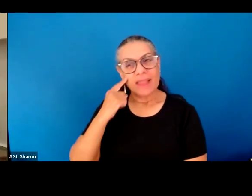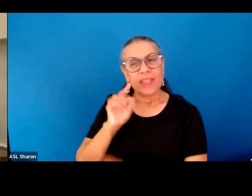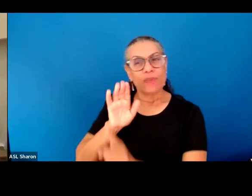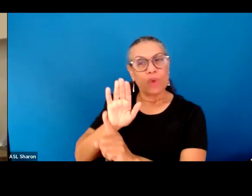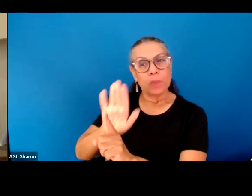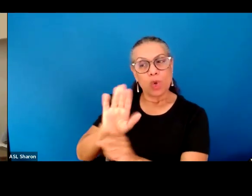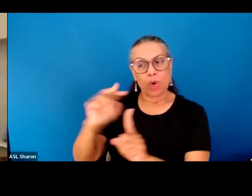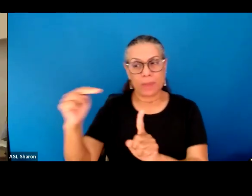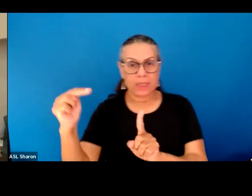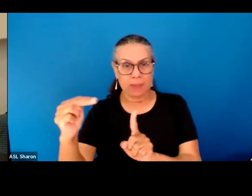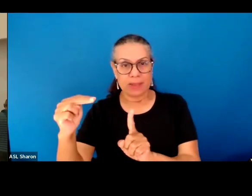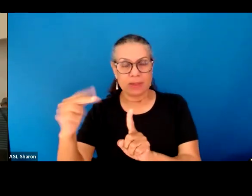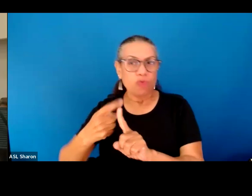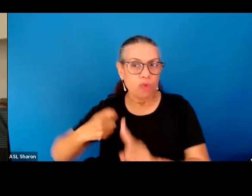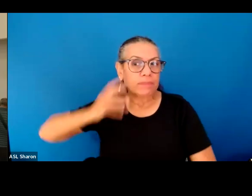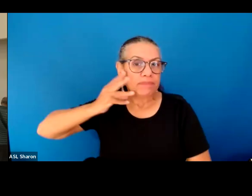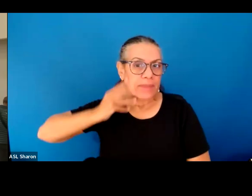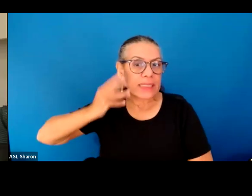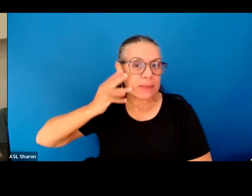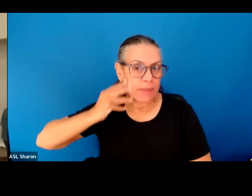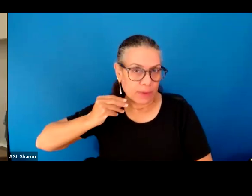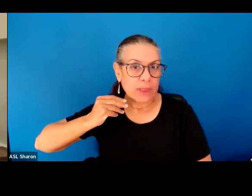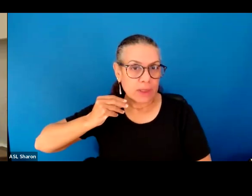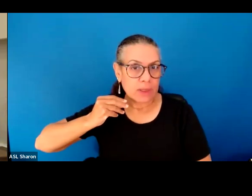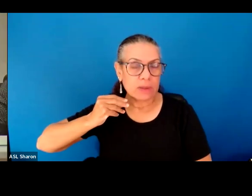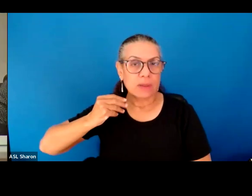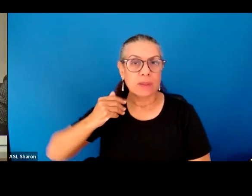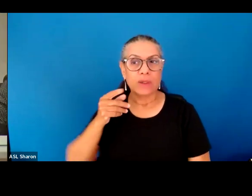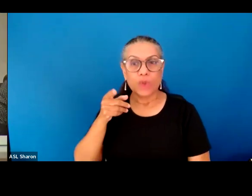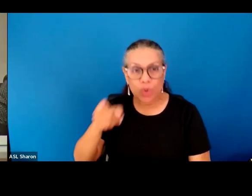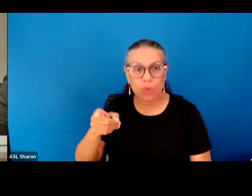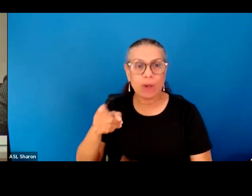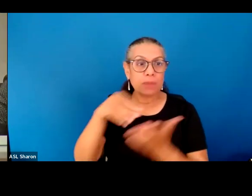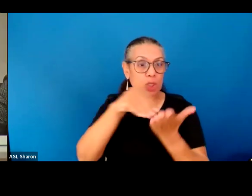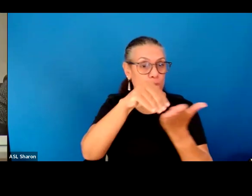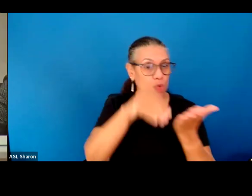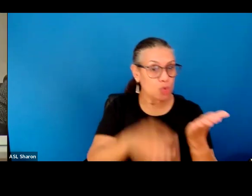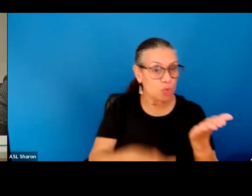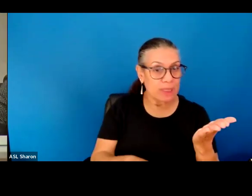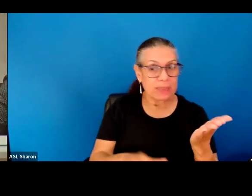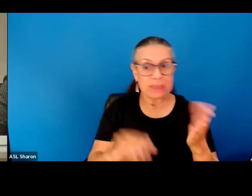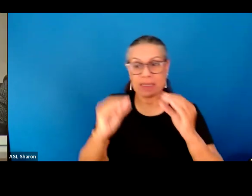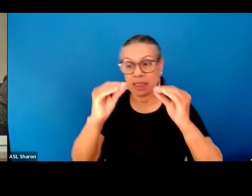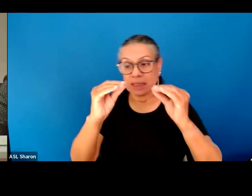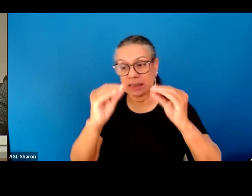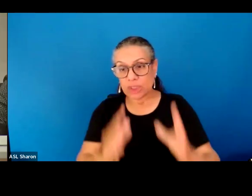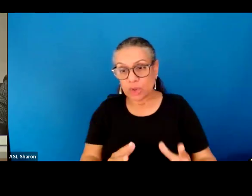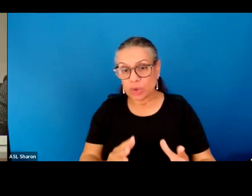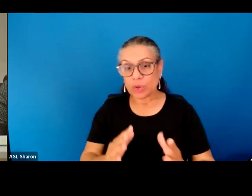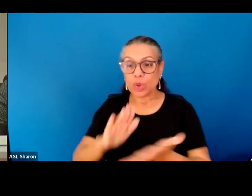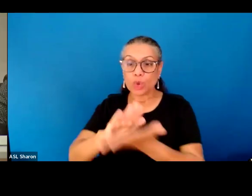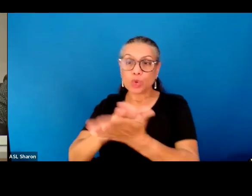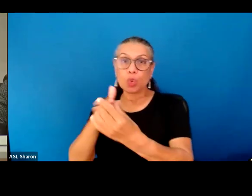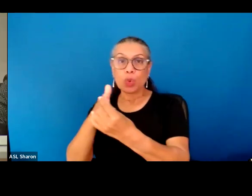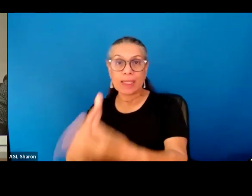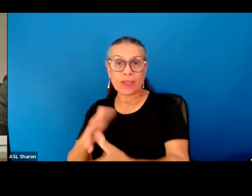perspective coming from experience of having been a student, an educator, a school leader,